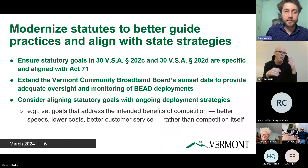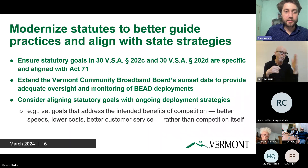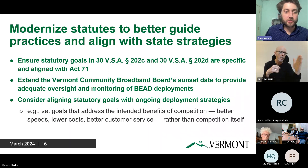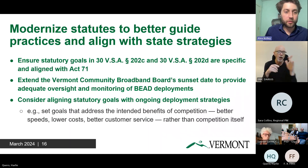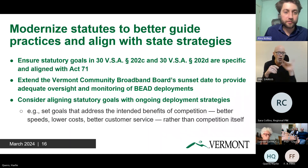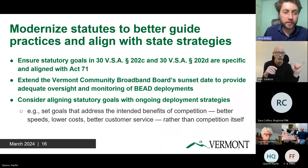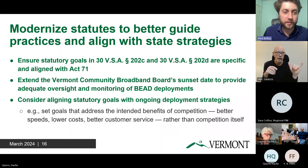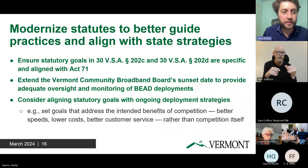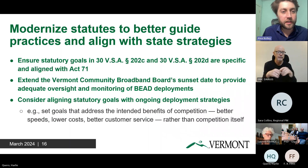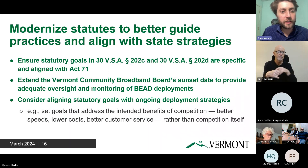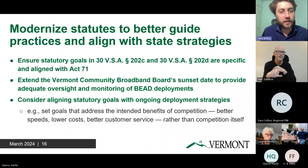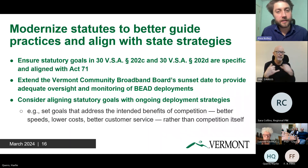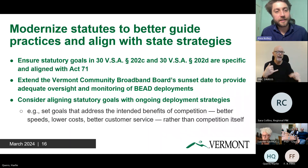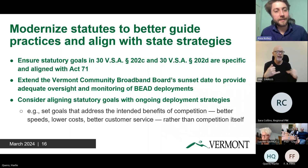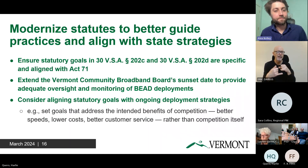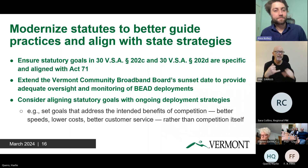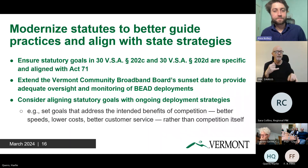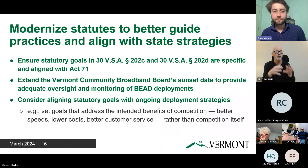Lastly, on the statutory front,